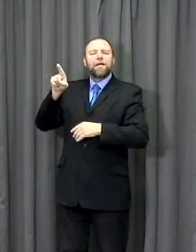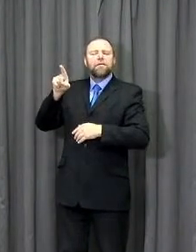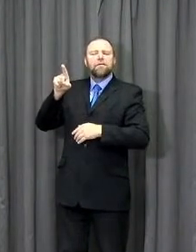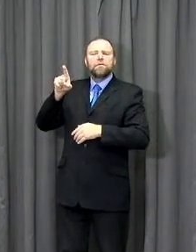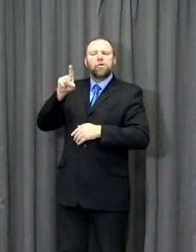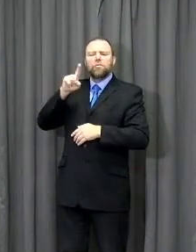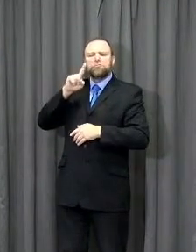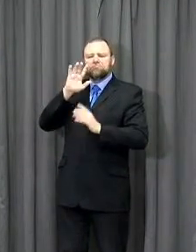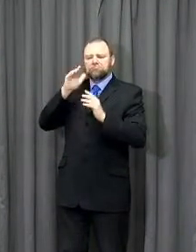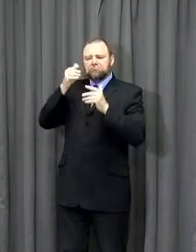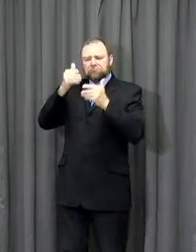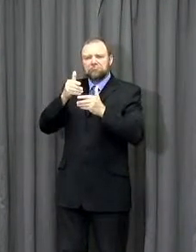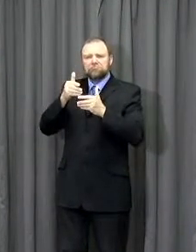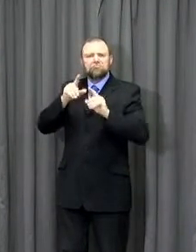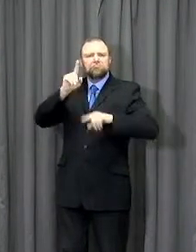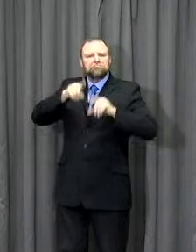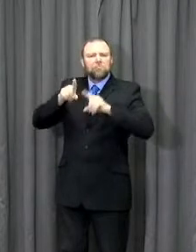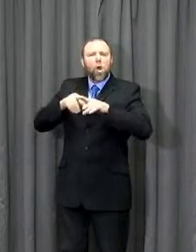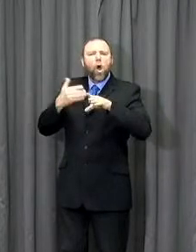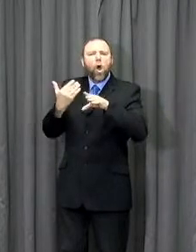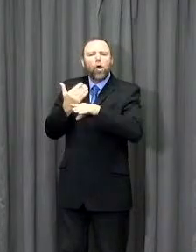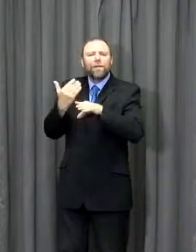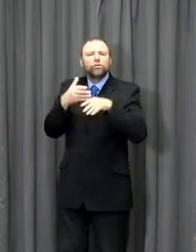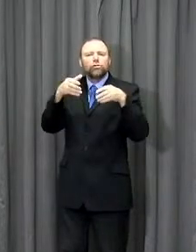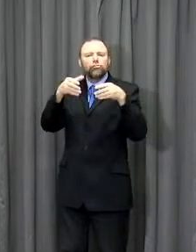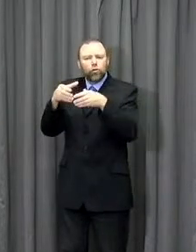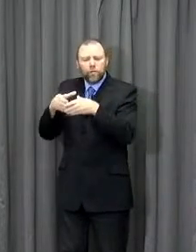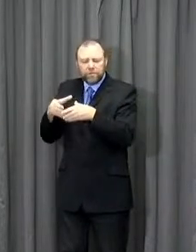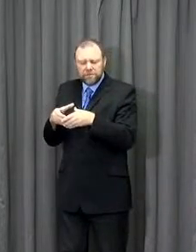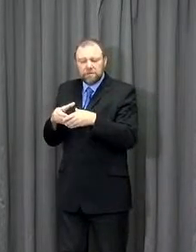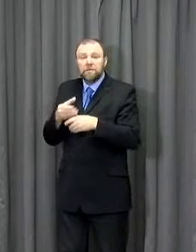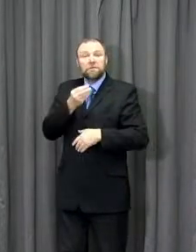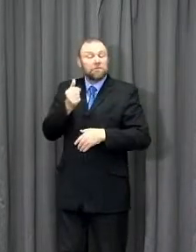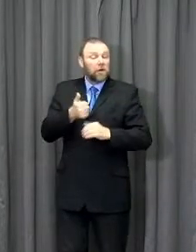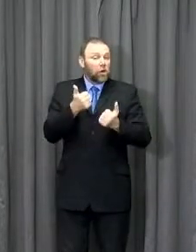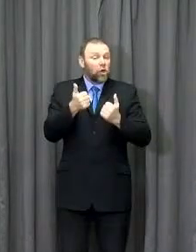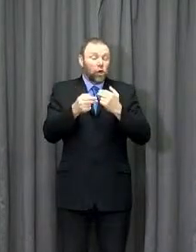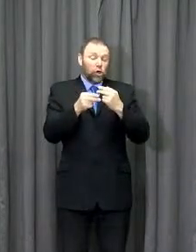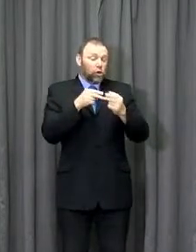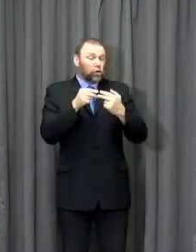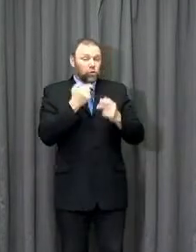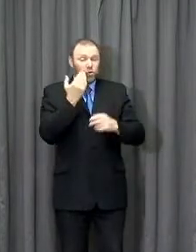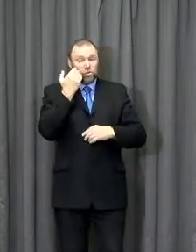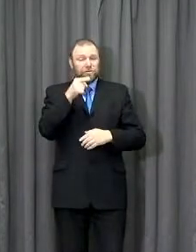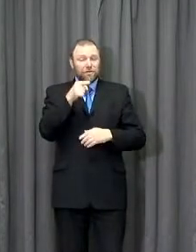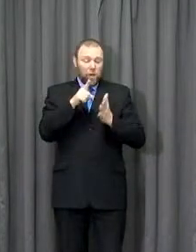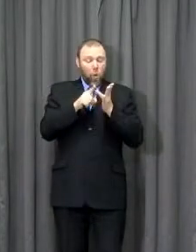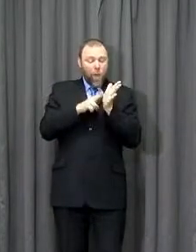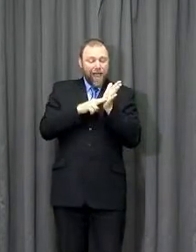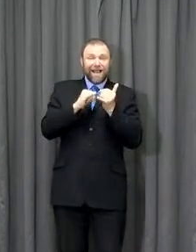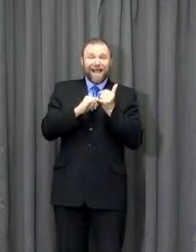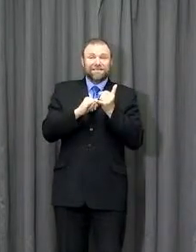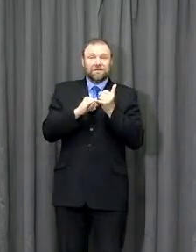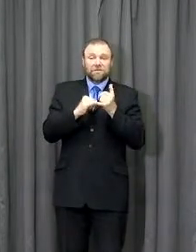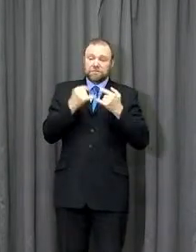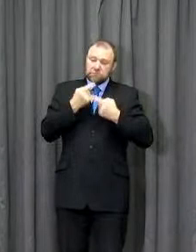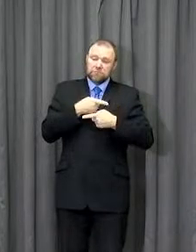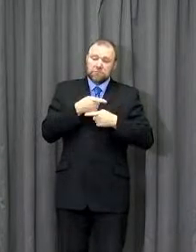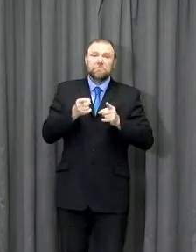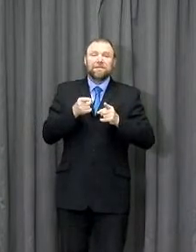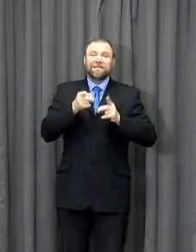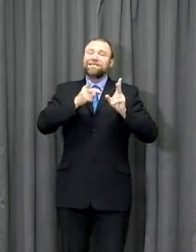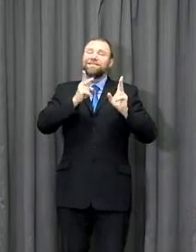occupational groups. We had some quite good news for teachers this week when ONS kind of reported on the death rates of